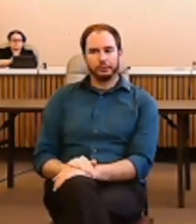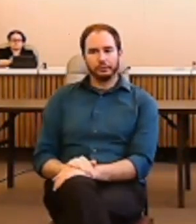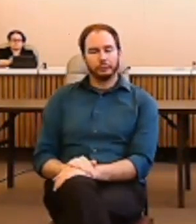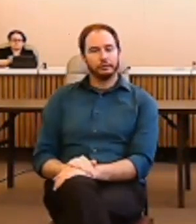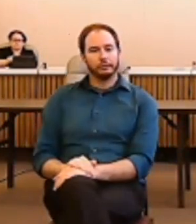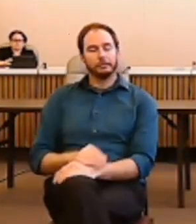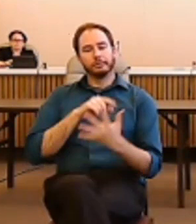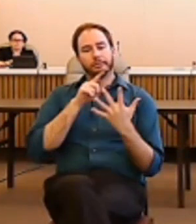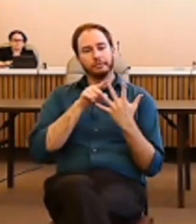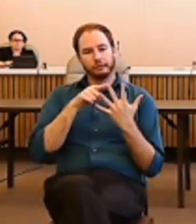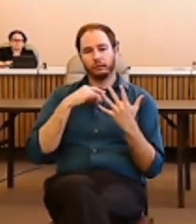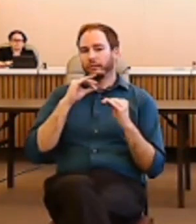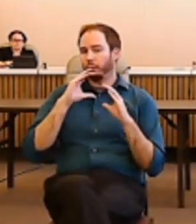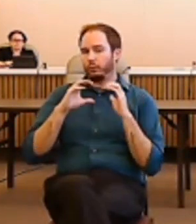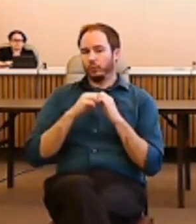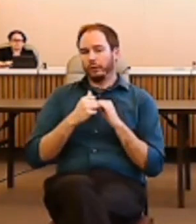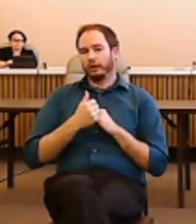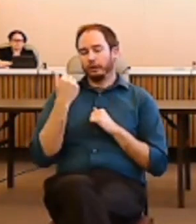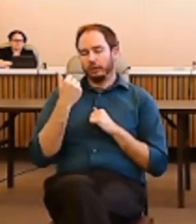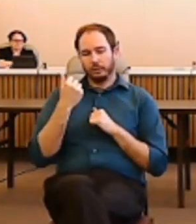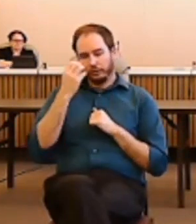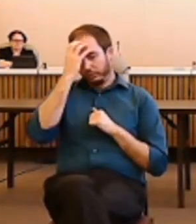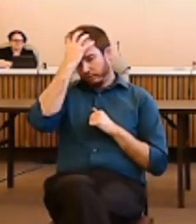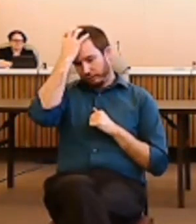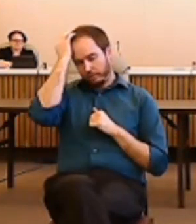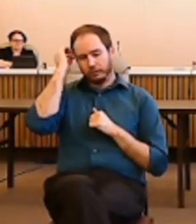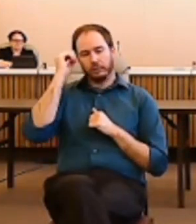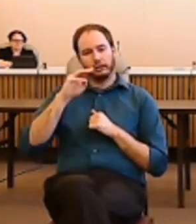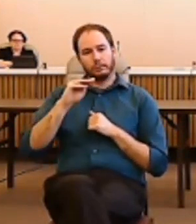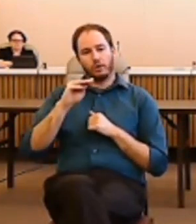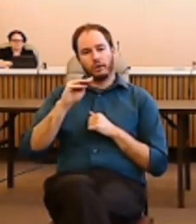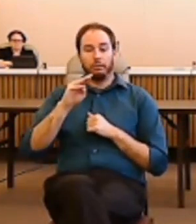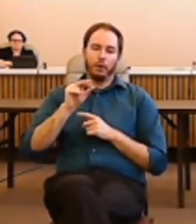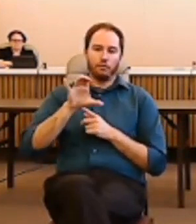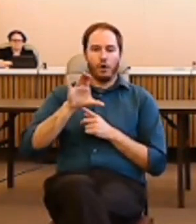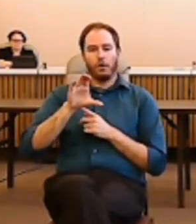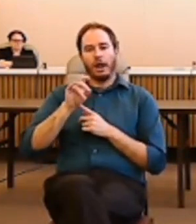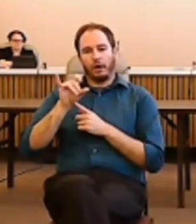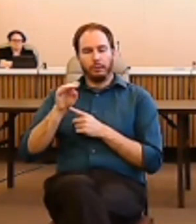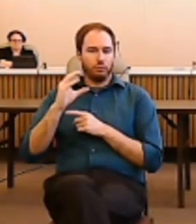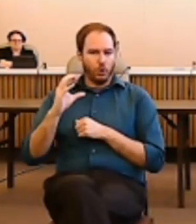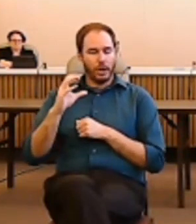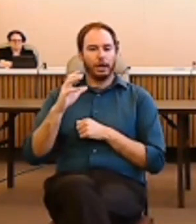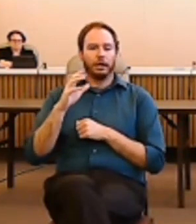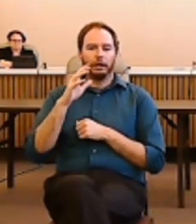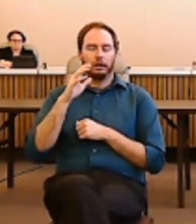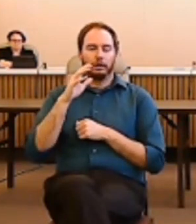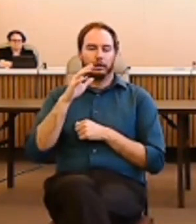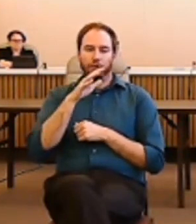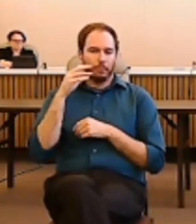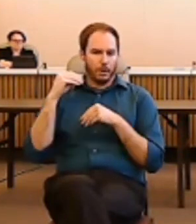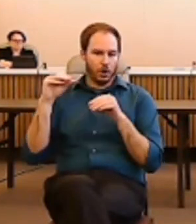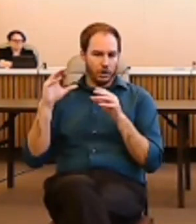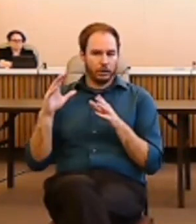note we have been in communication with the Monroe County Ag and Markets with regards to